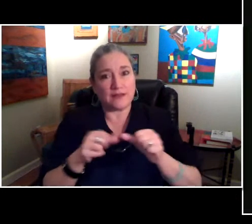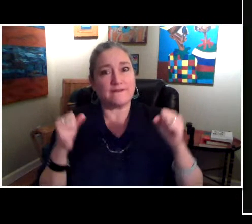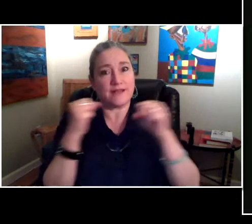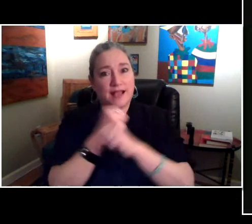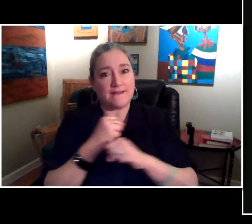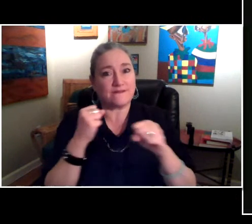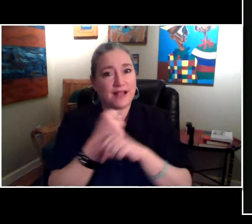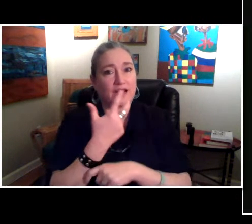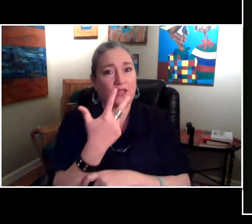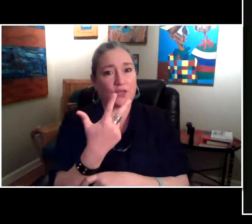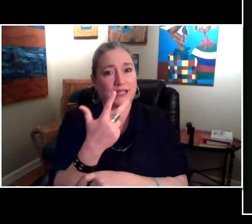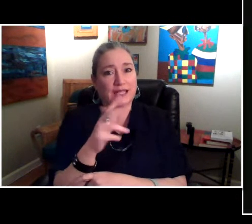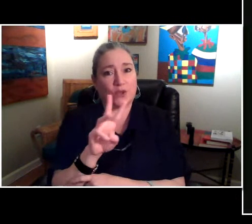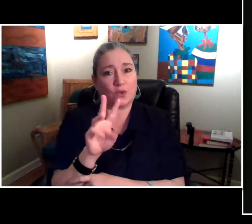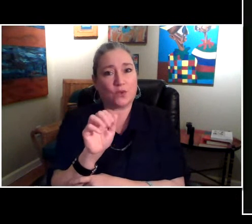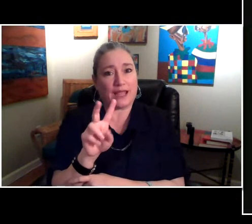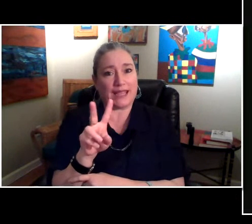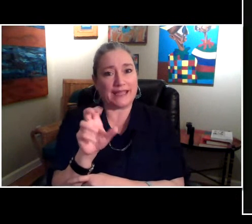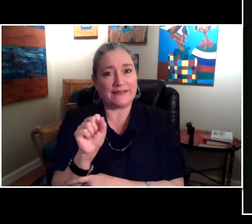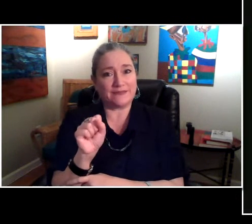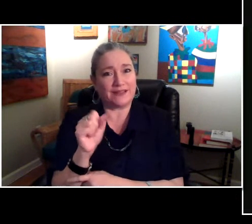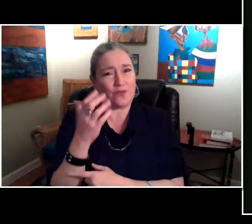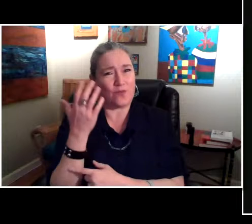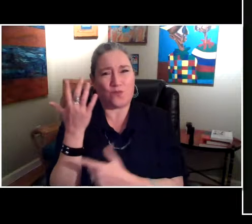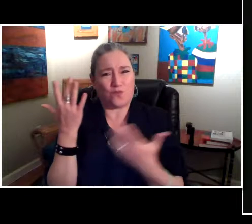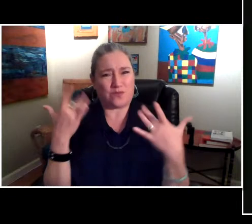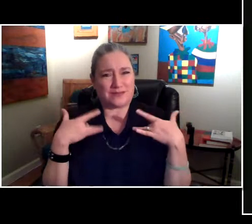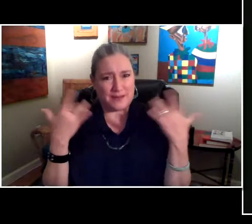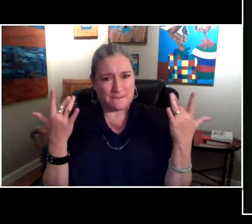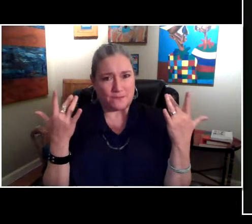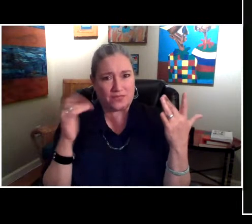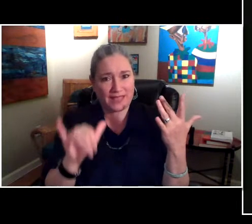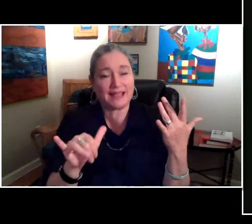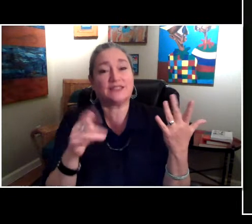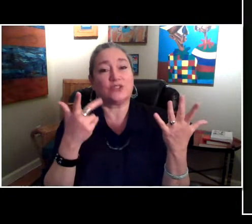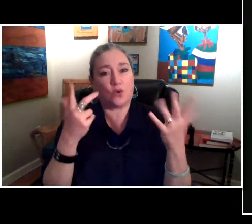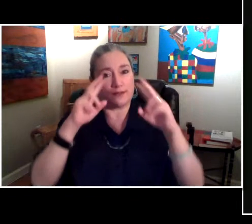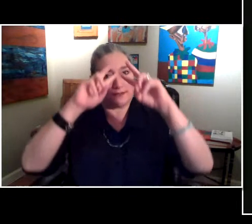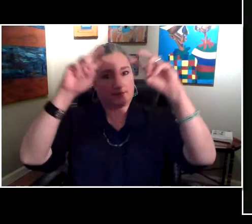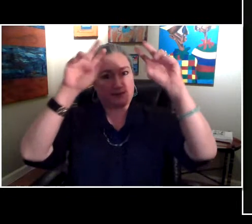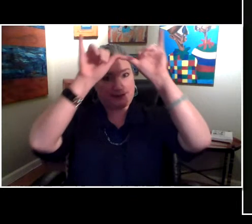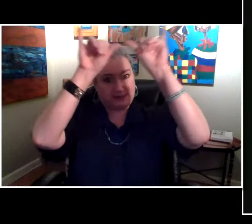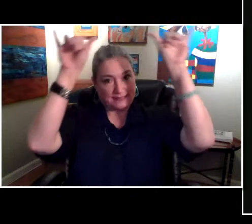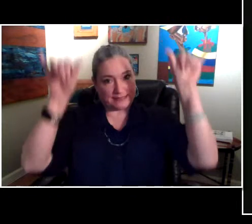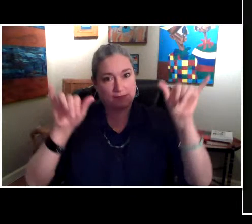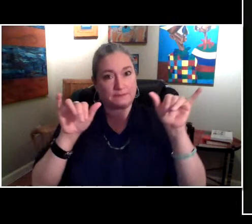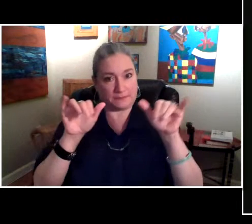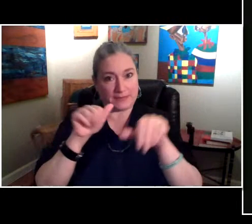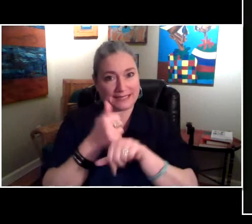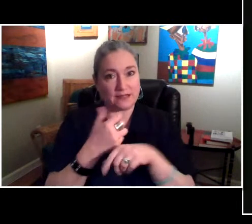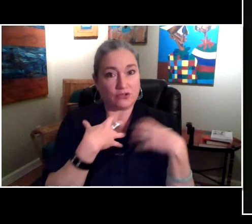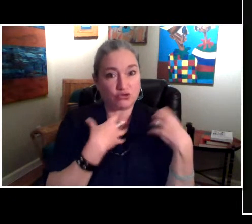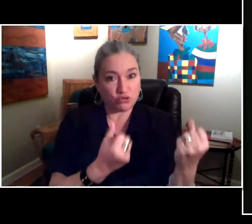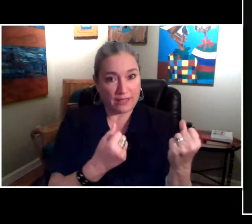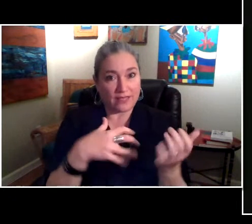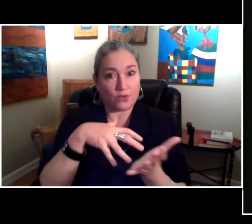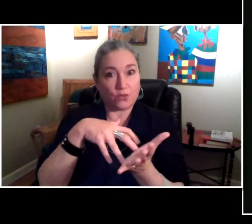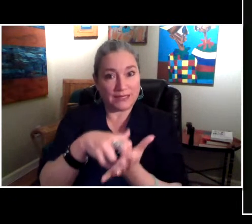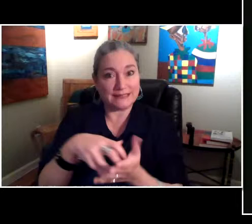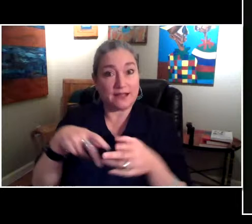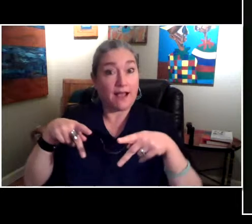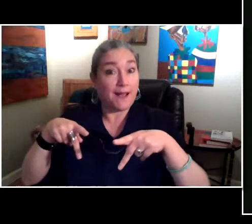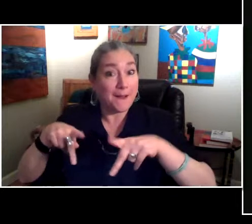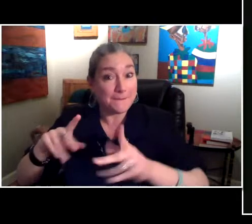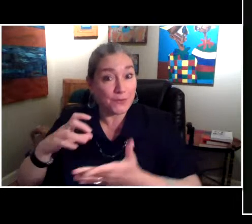a SWOT, the strengths, weaknesses, opportunities, and threats, that we are able to see what's happening and fight back in these